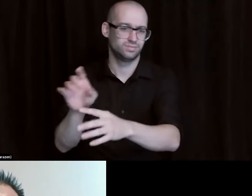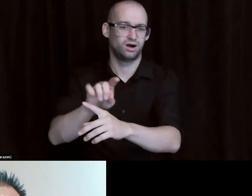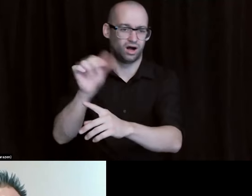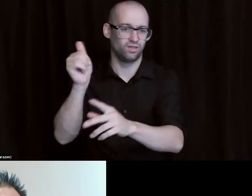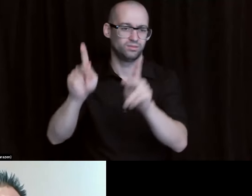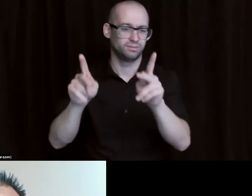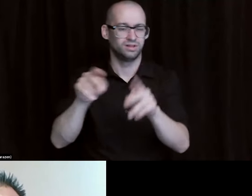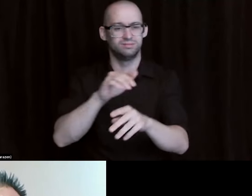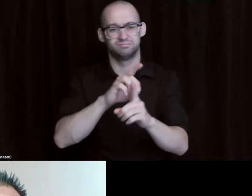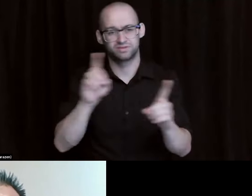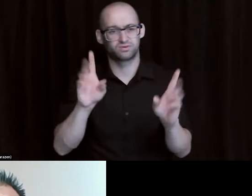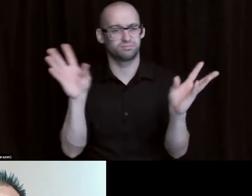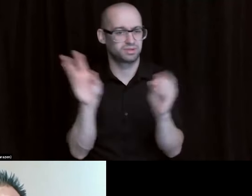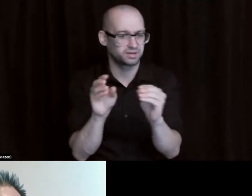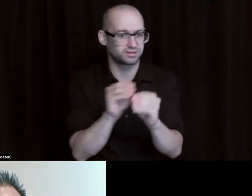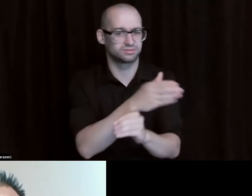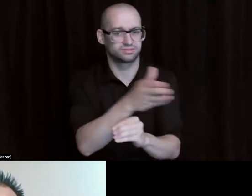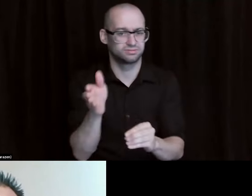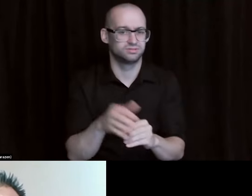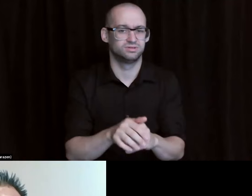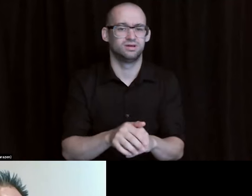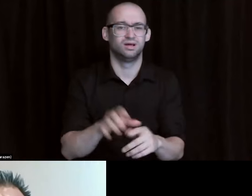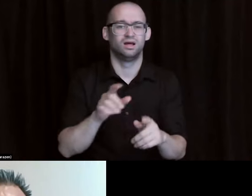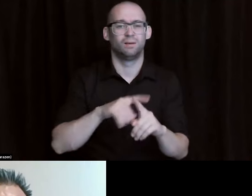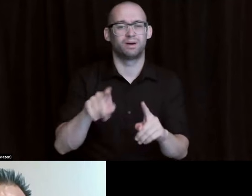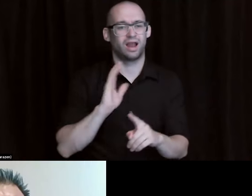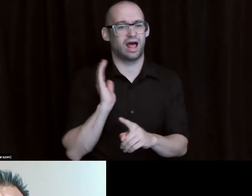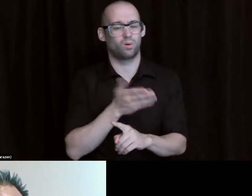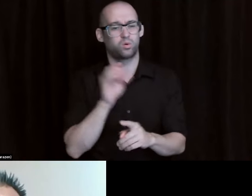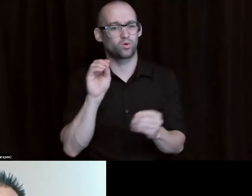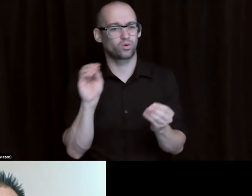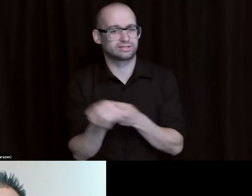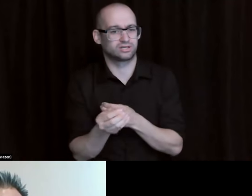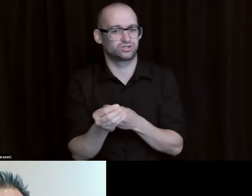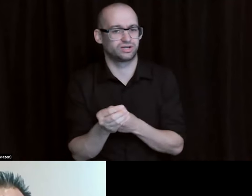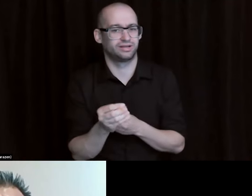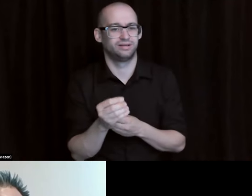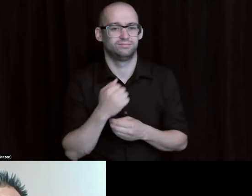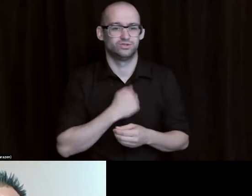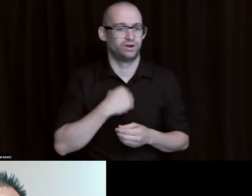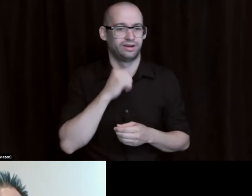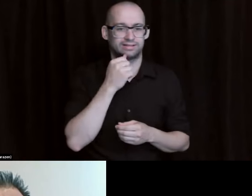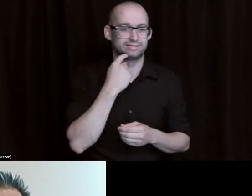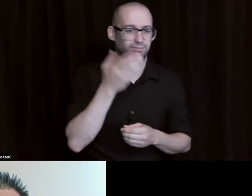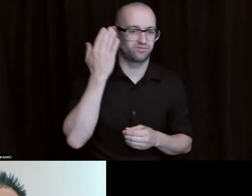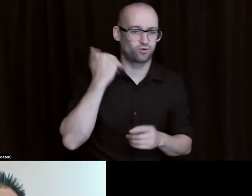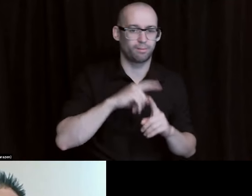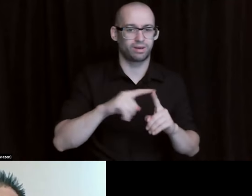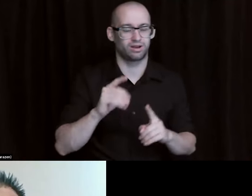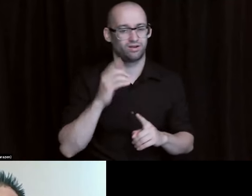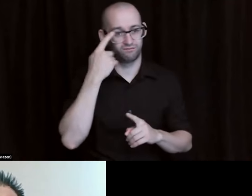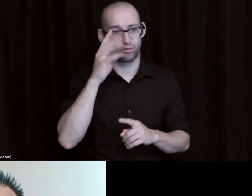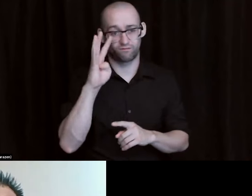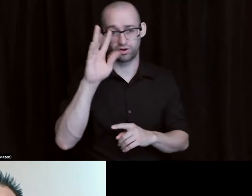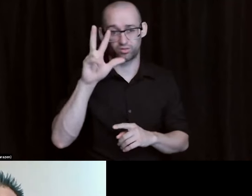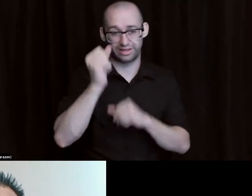other events as well. Our organization, I'm sorry, I didn't mention this, but our organization has been for more than 43